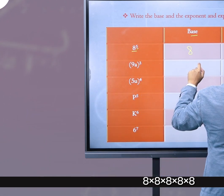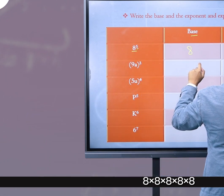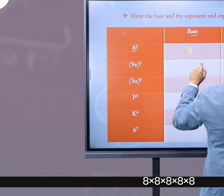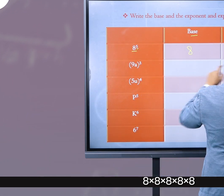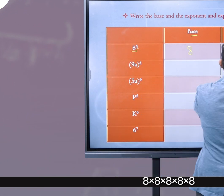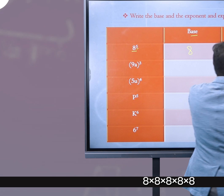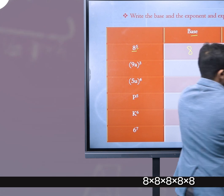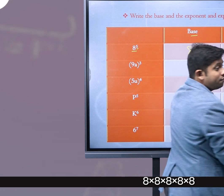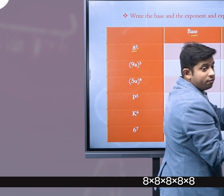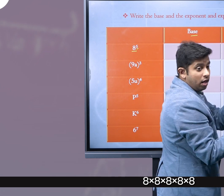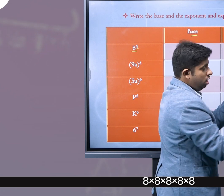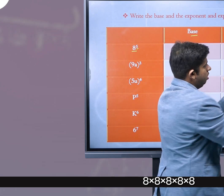8 into 8